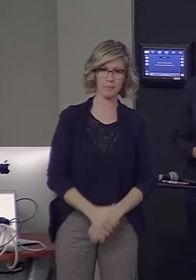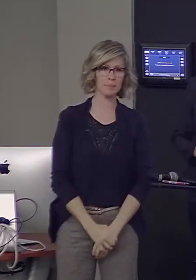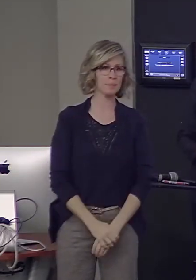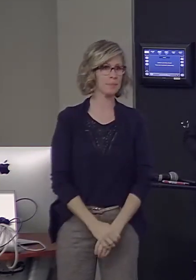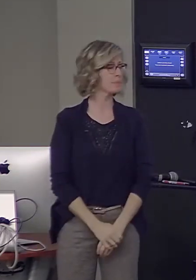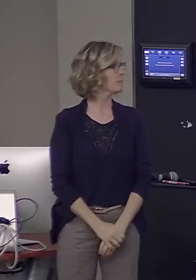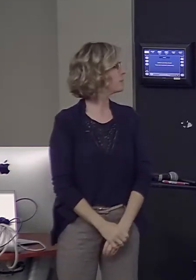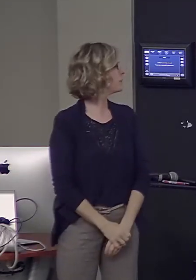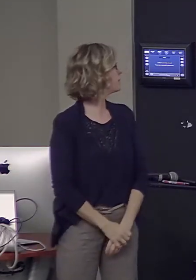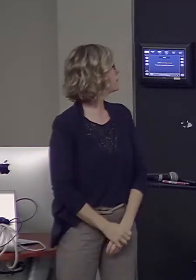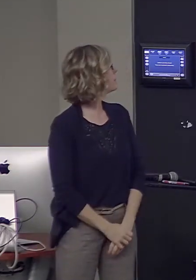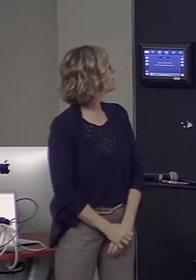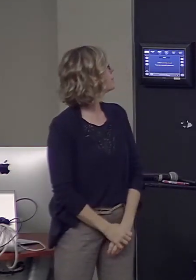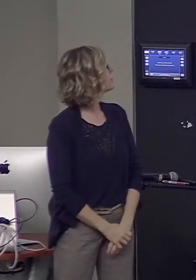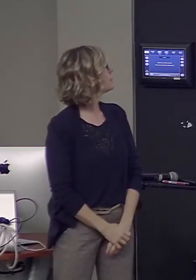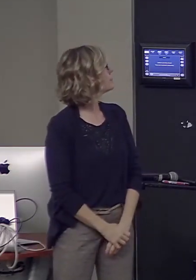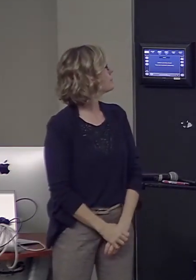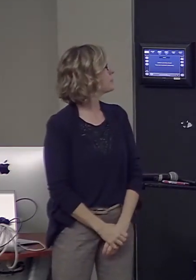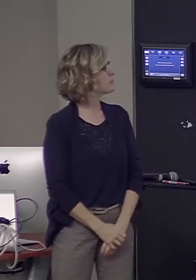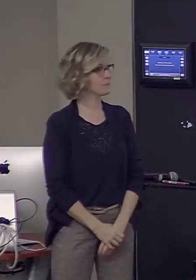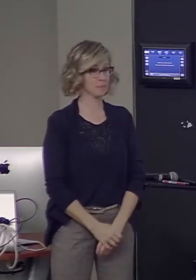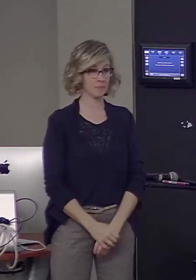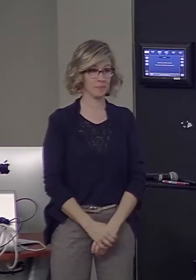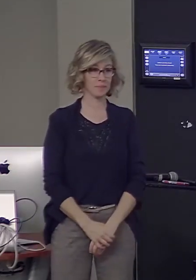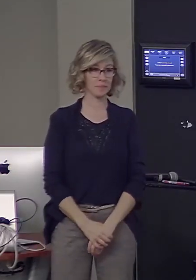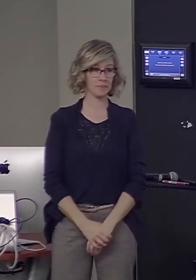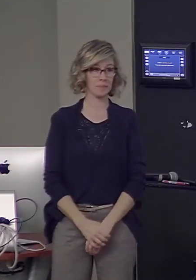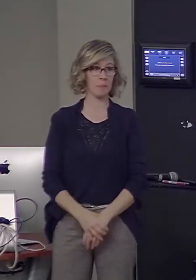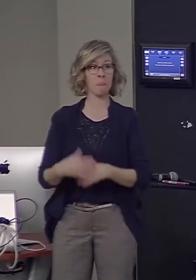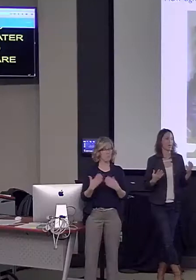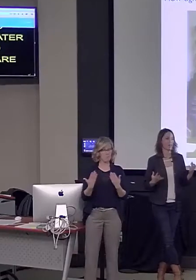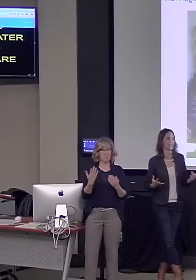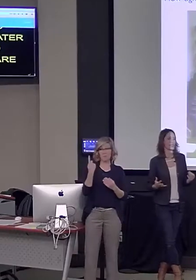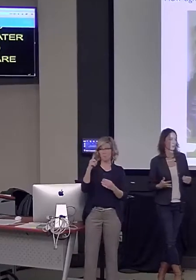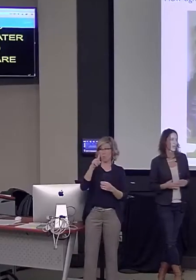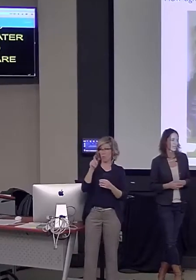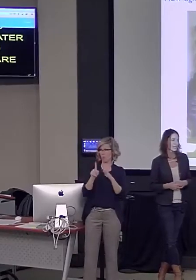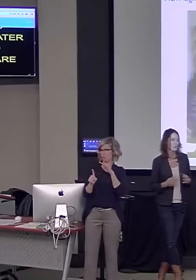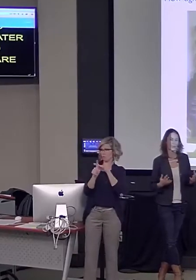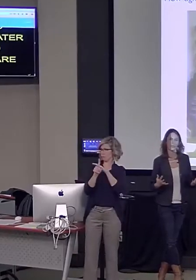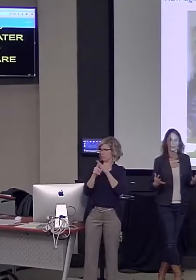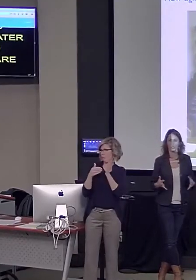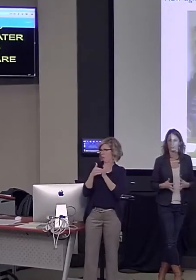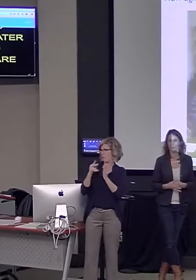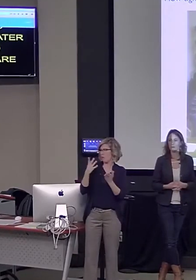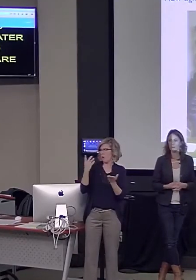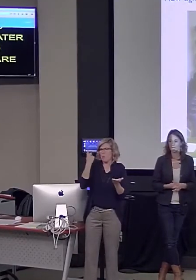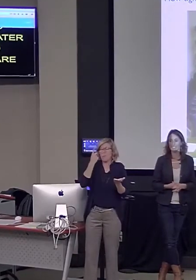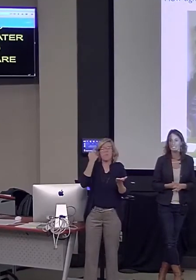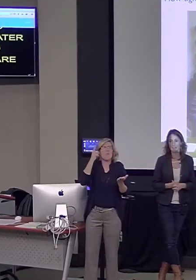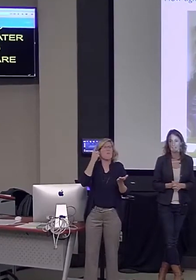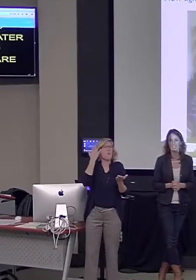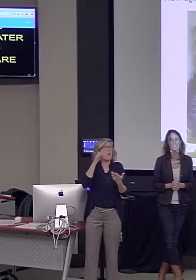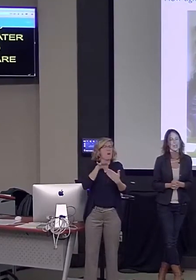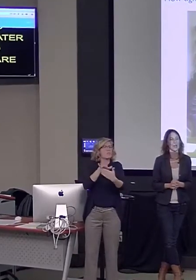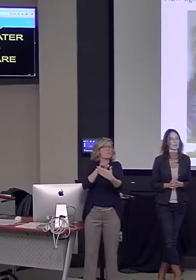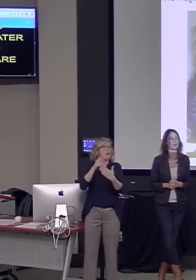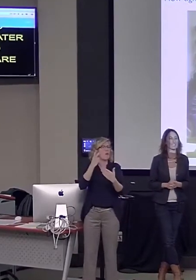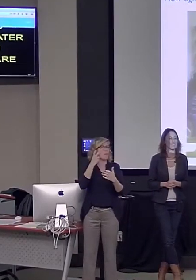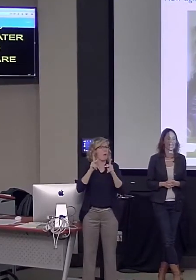Okay. So one of the questions that often comes up is why study blindness? What can blindness tell